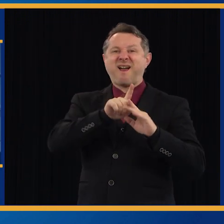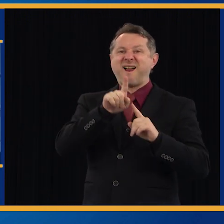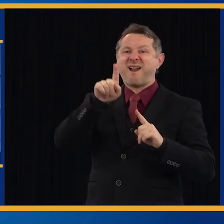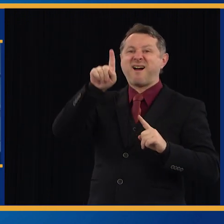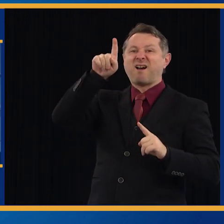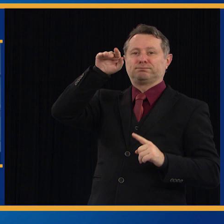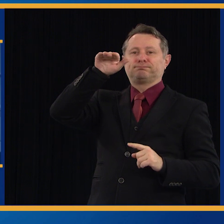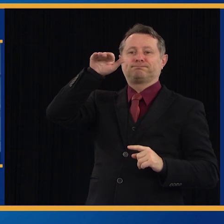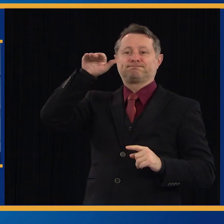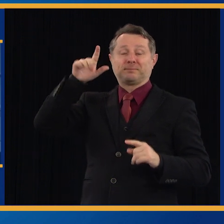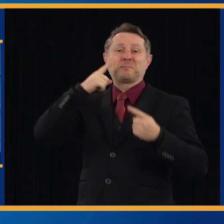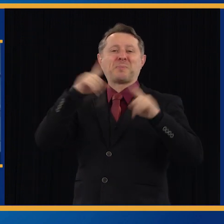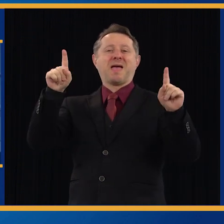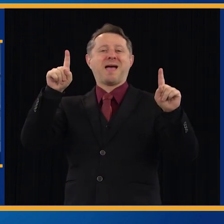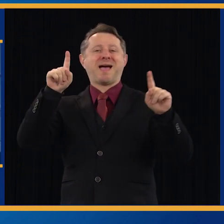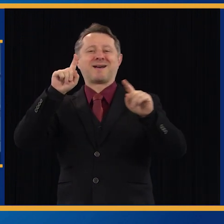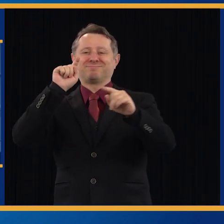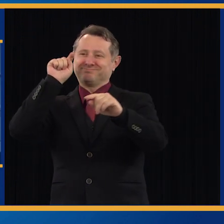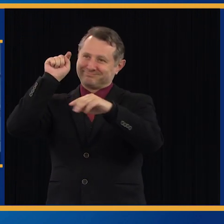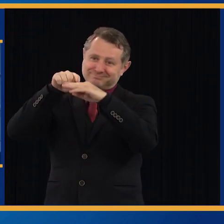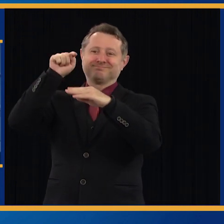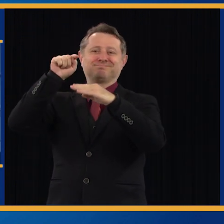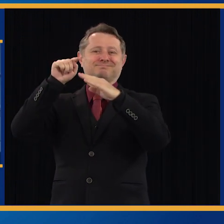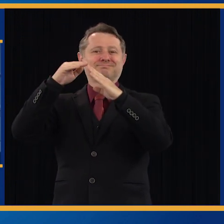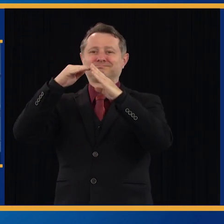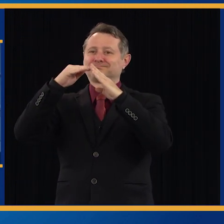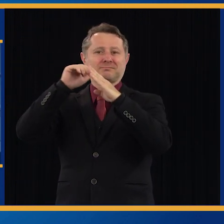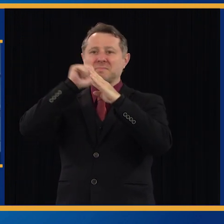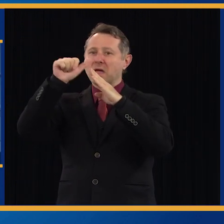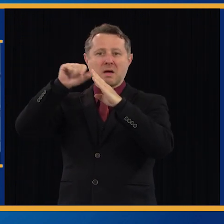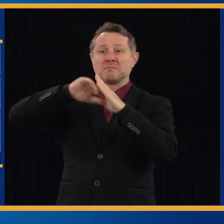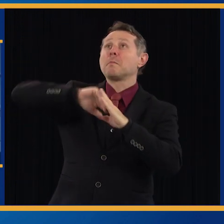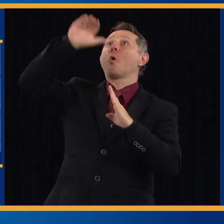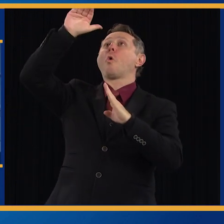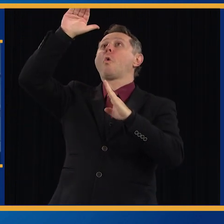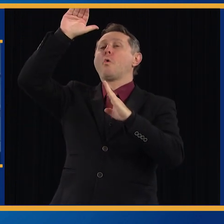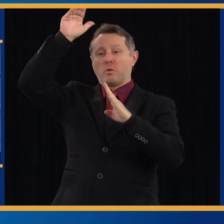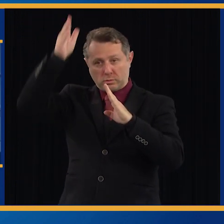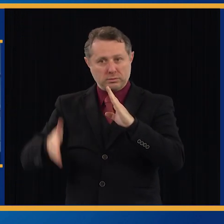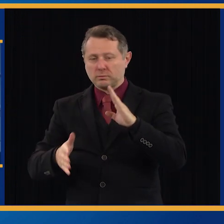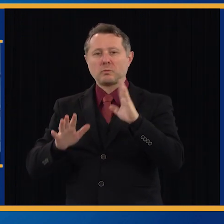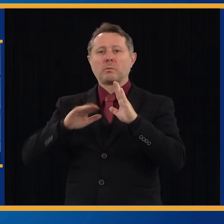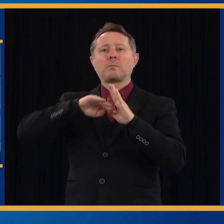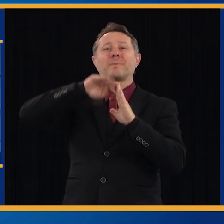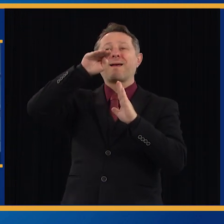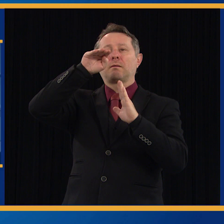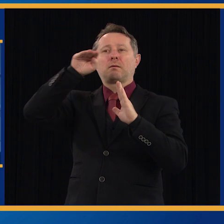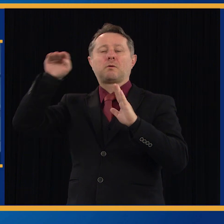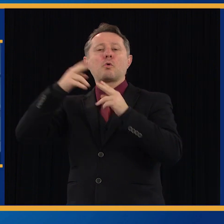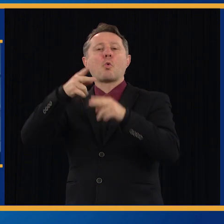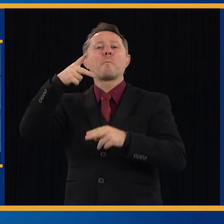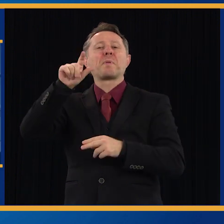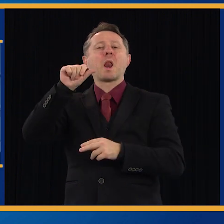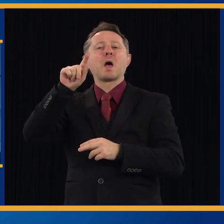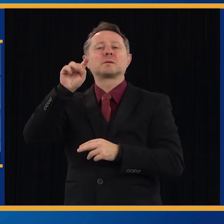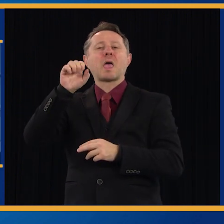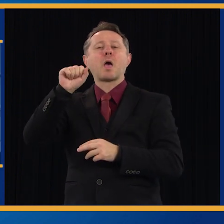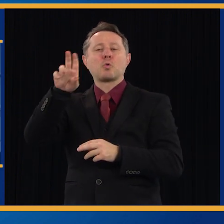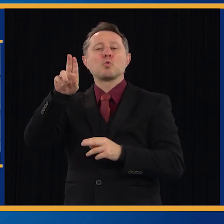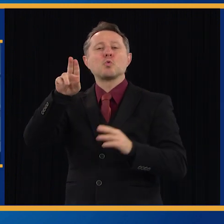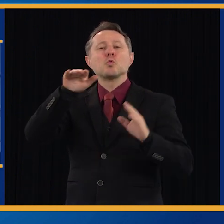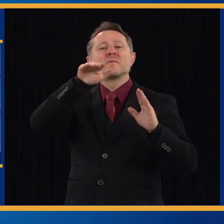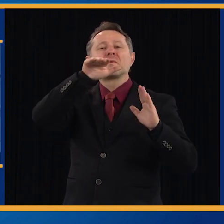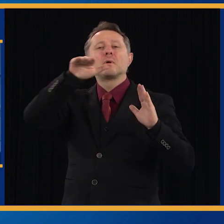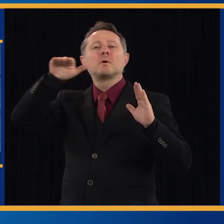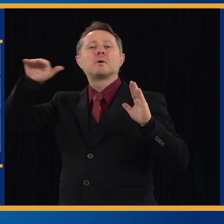to the top turns out not to be a peak, it turns out to be a plateau, and then we're on the plateau and it's basically flat, and then